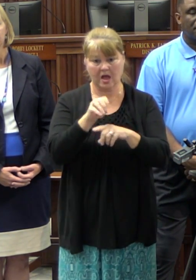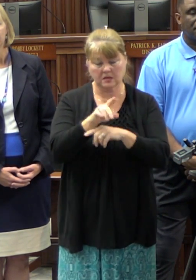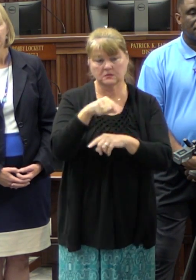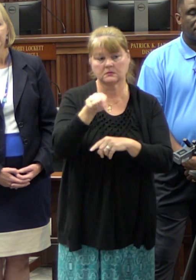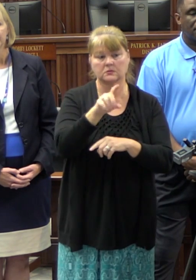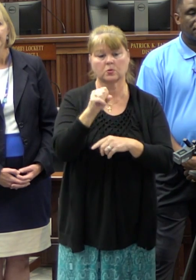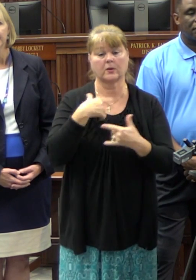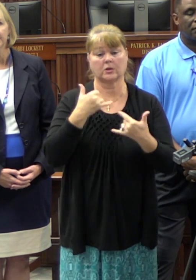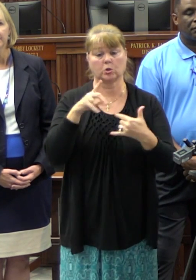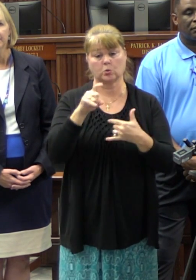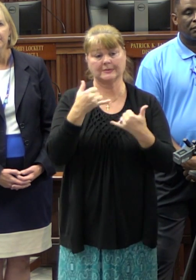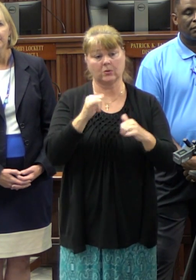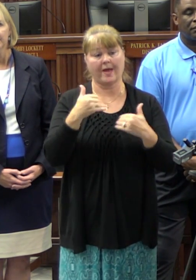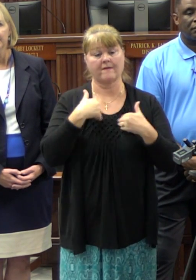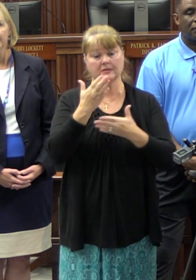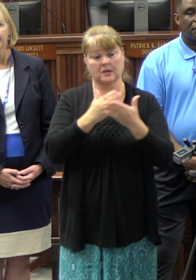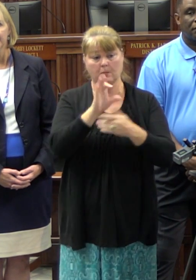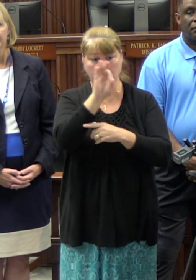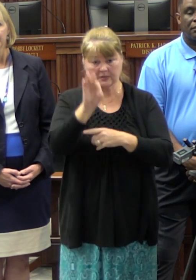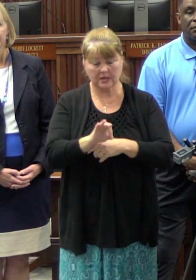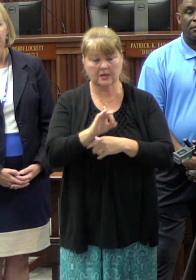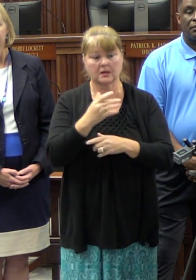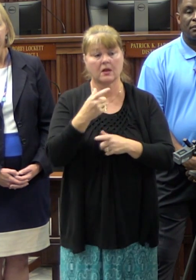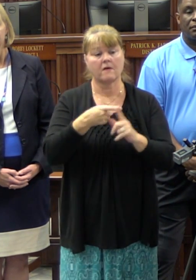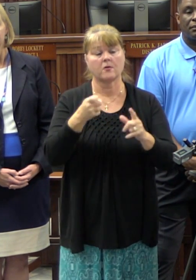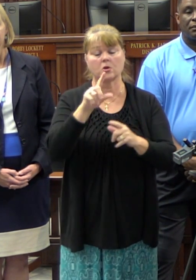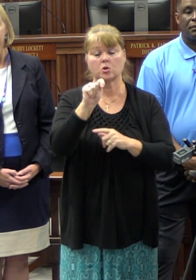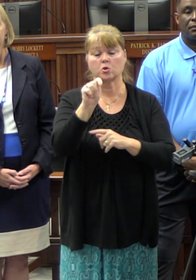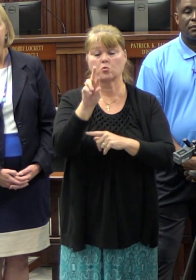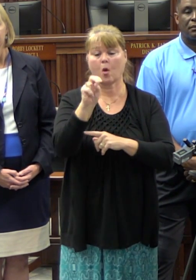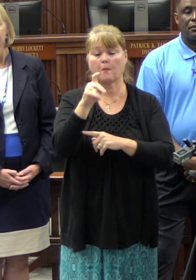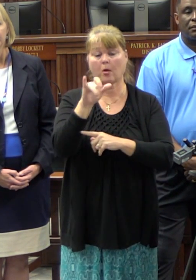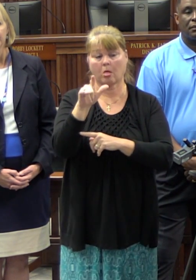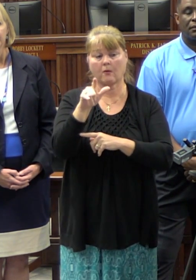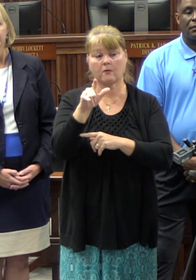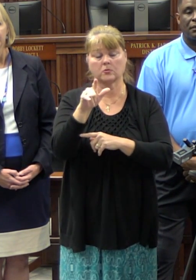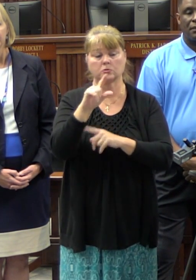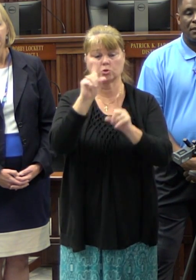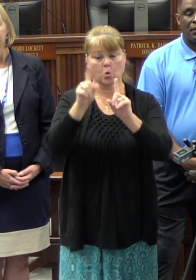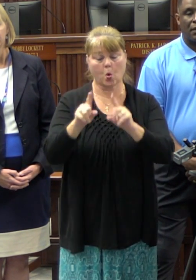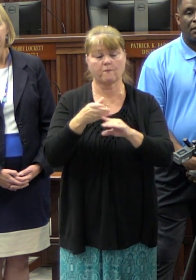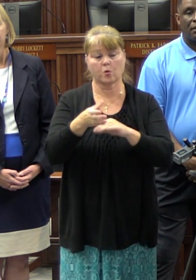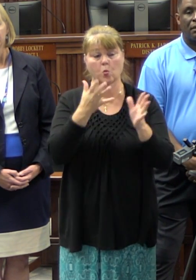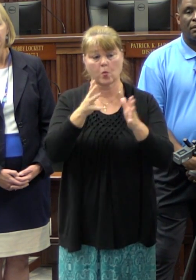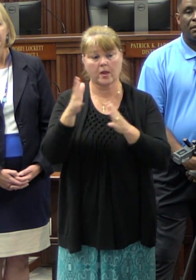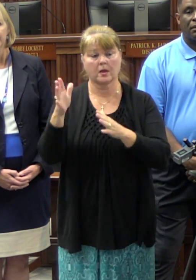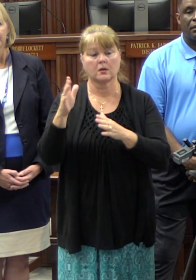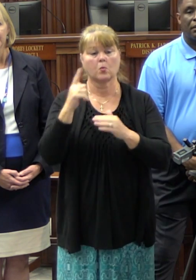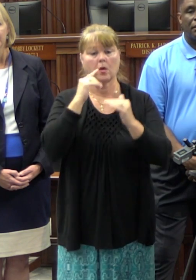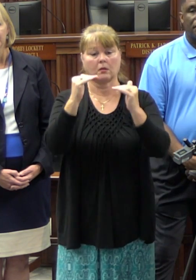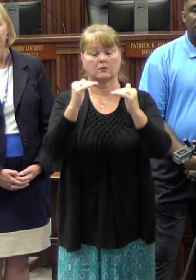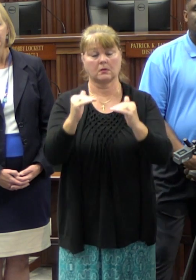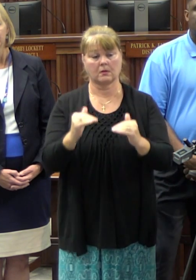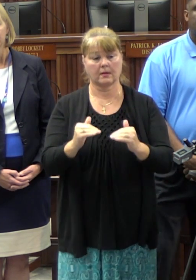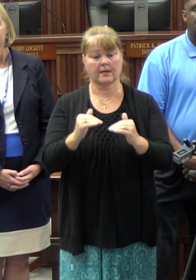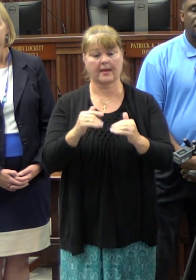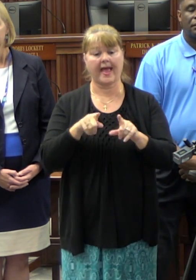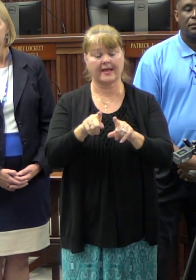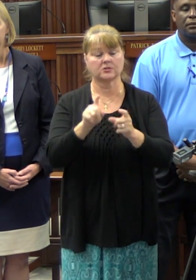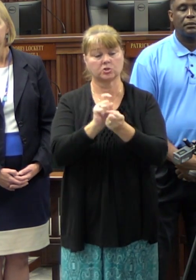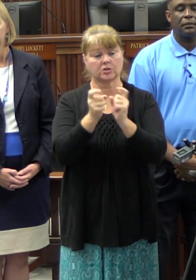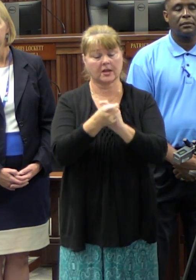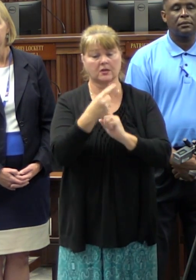So we do still have some percentages of tropical storm force winds for Chatham County. They decrease, as the